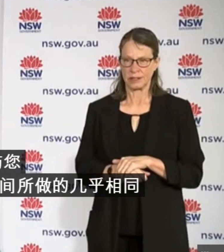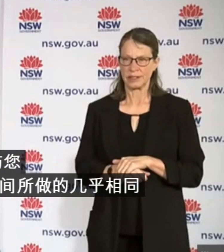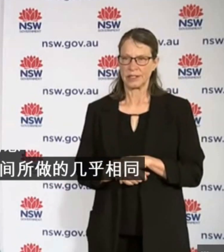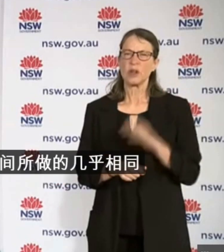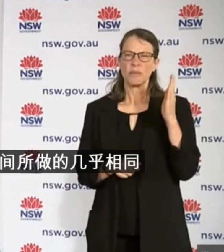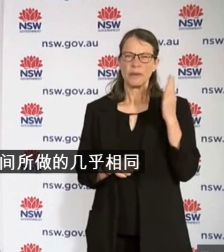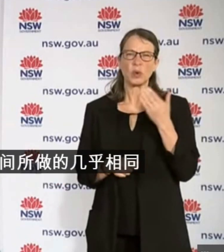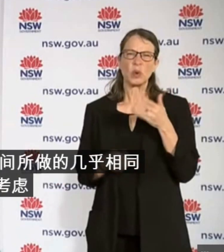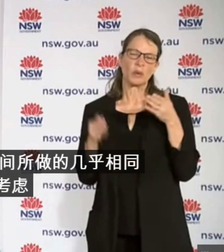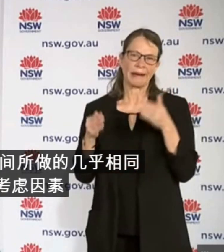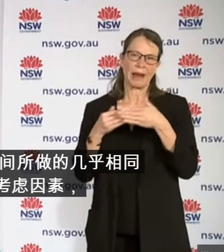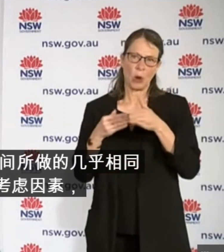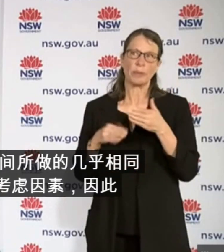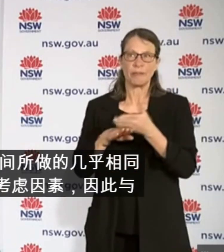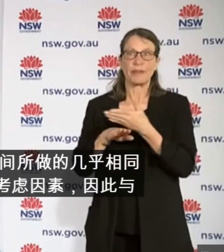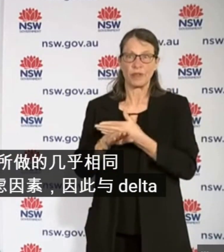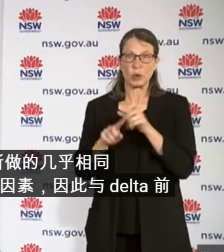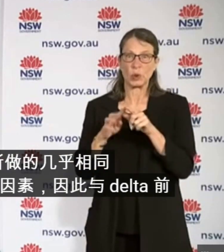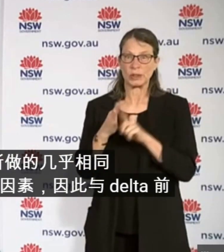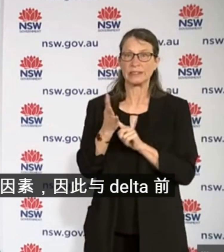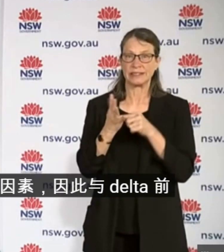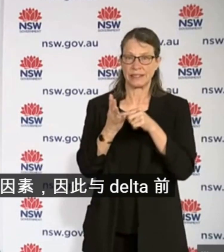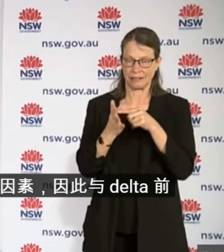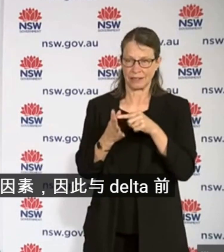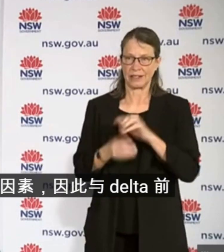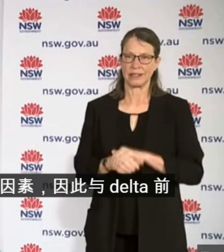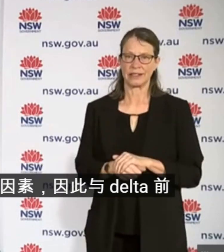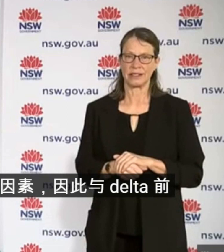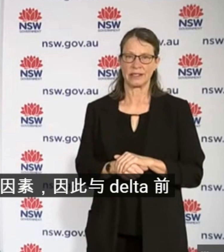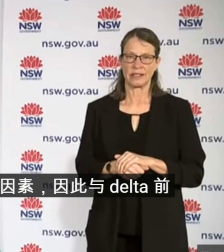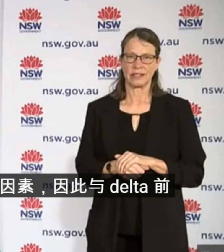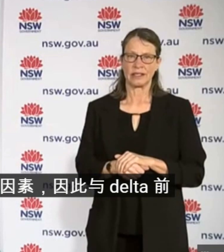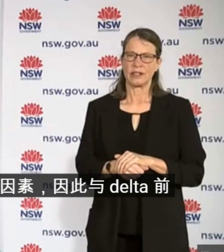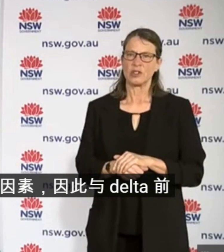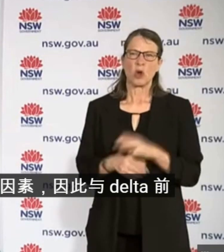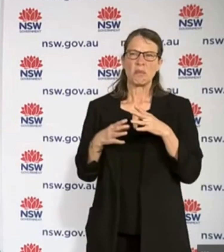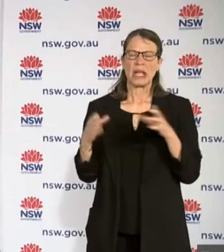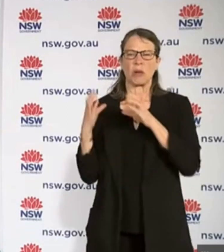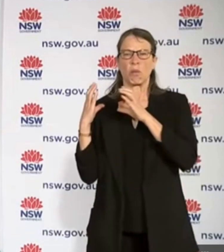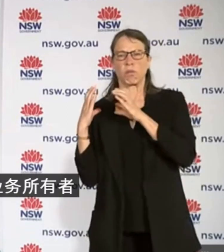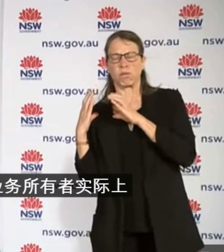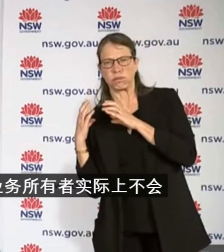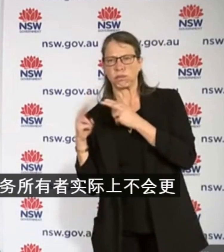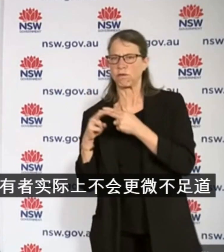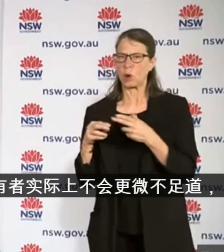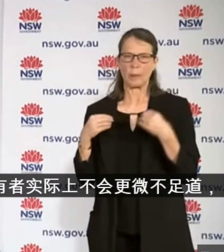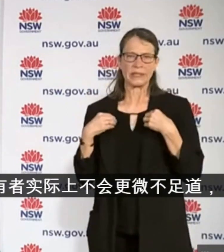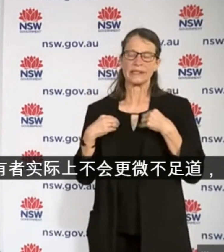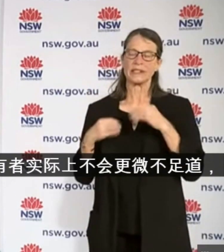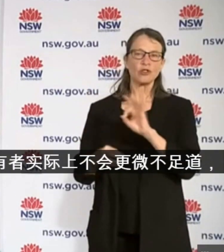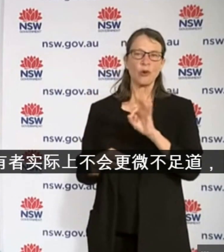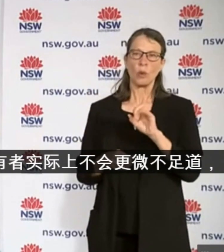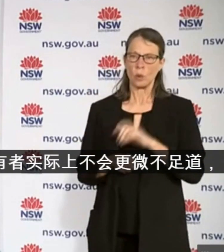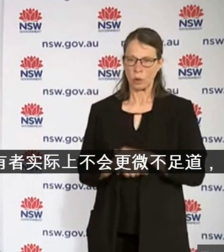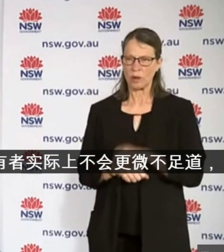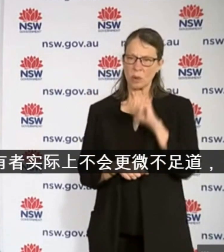previous pre-Delta consideration. So the onus on business won't be much more, in fact, negligible compared to what happened